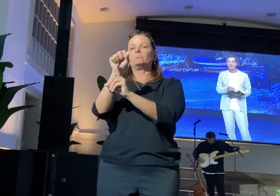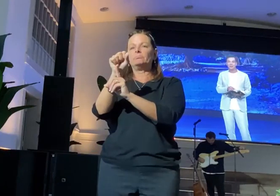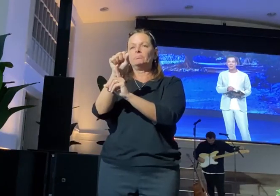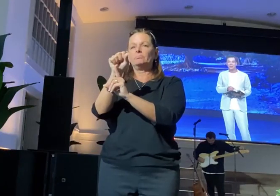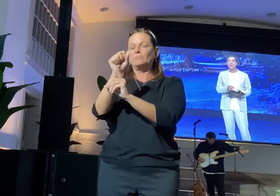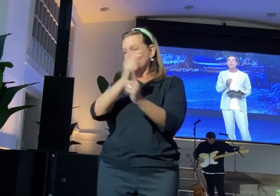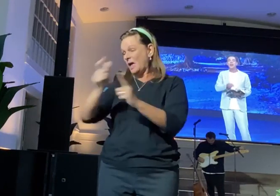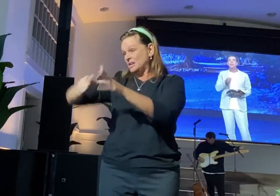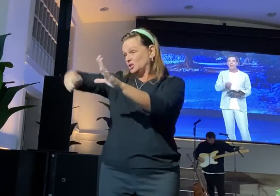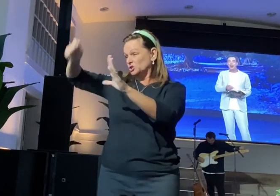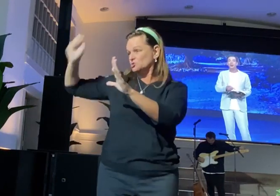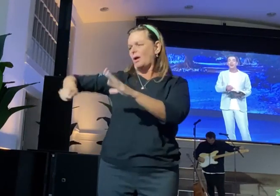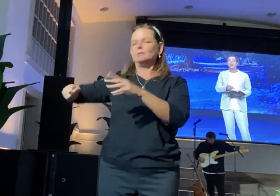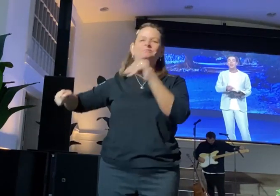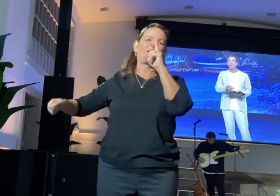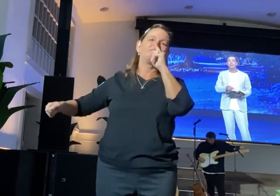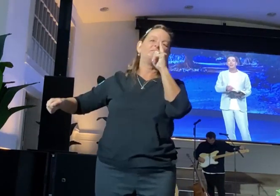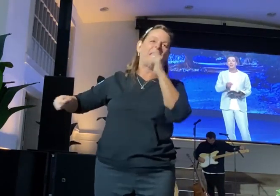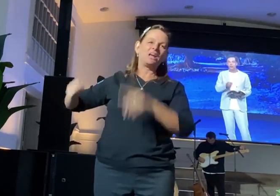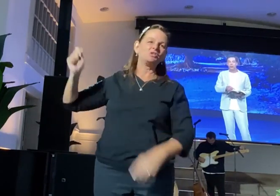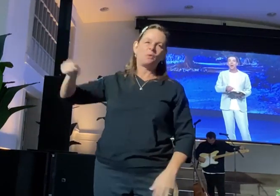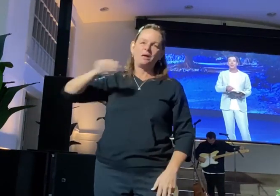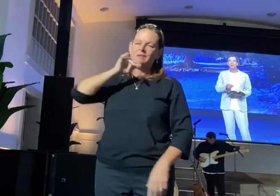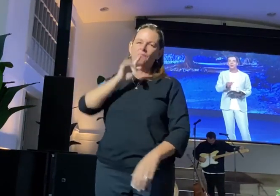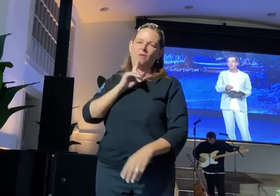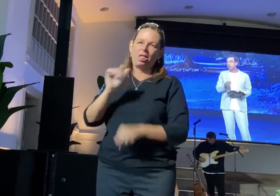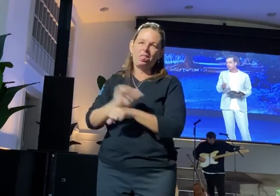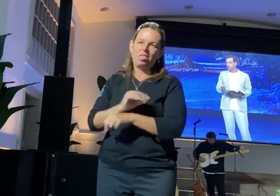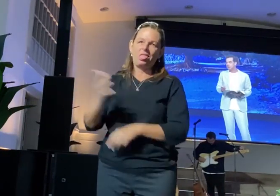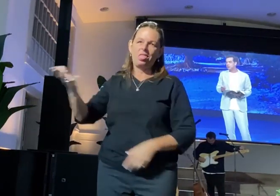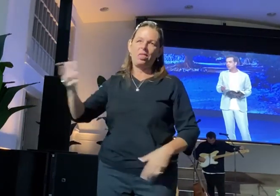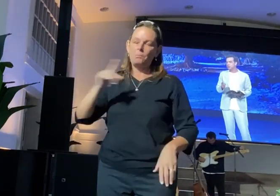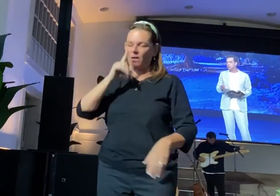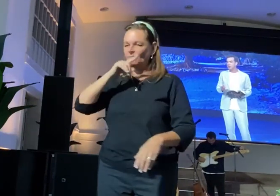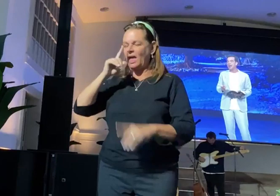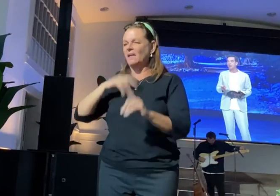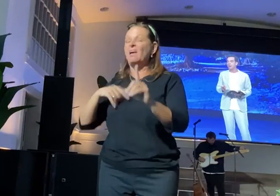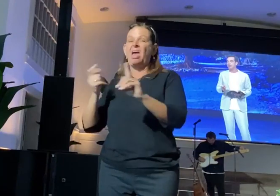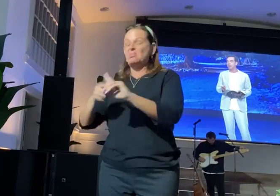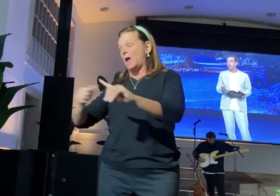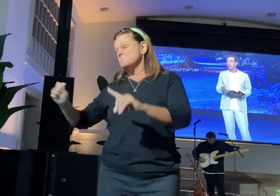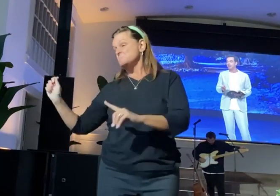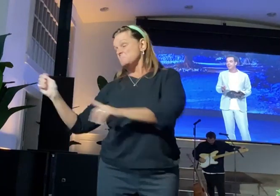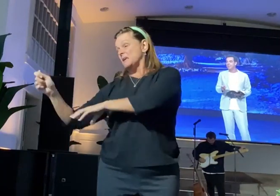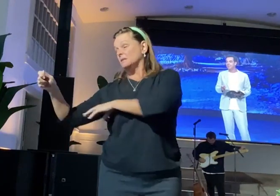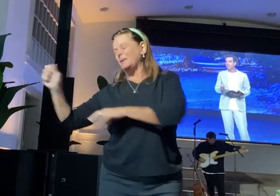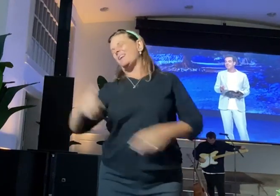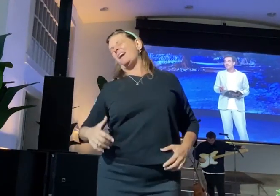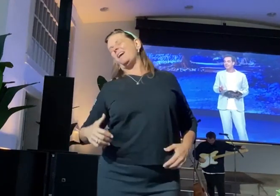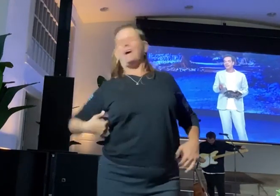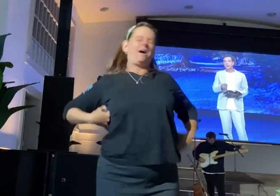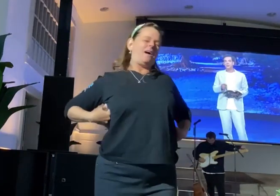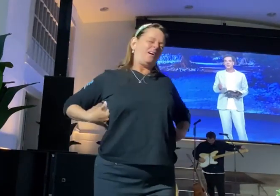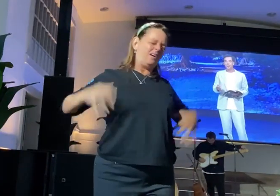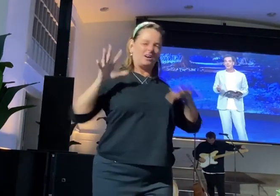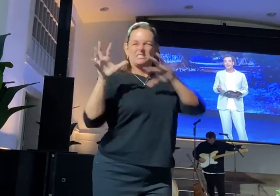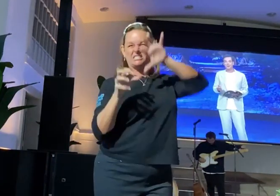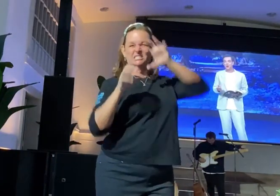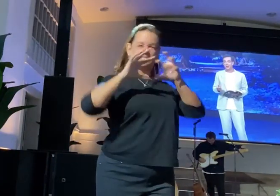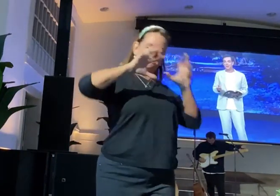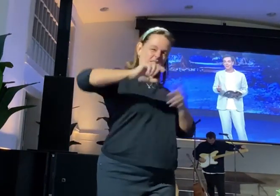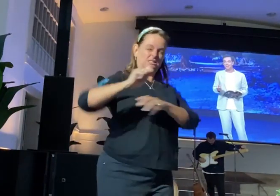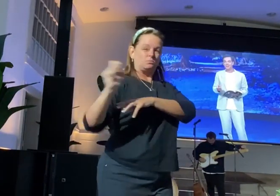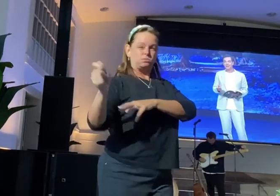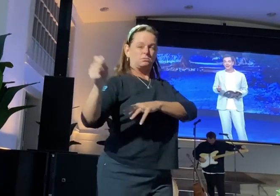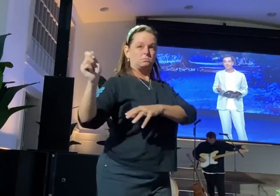death, and then made him carry his cross through the streets of Jerusalem towards Calvary. But the truth is, it